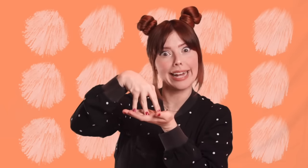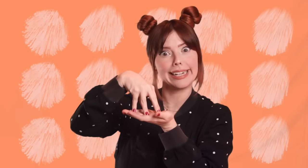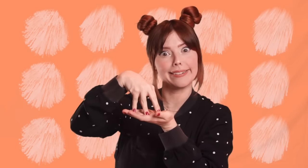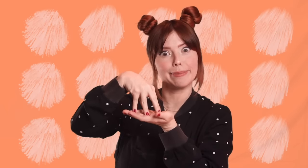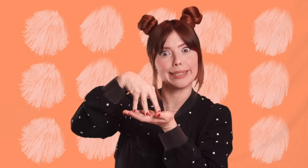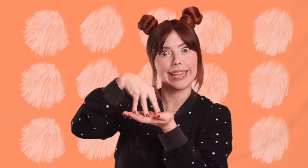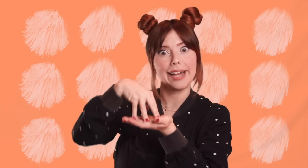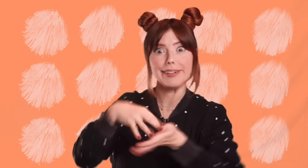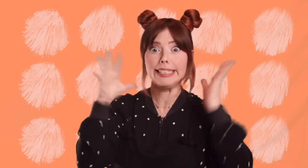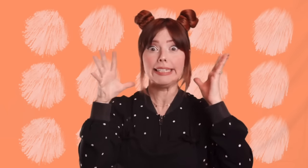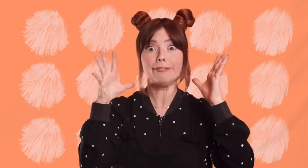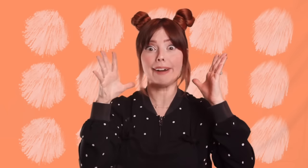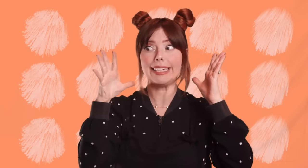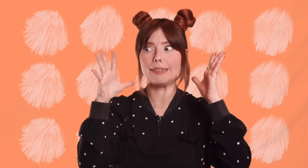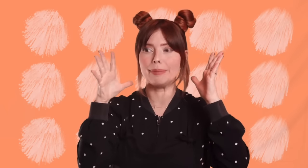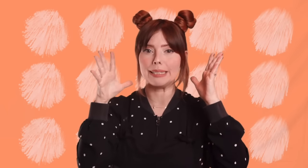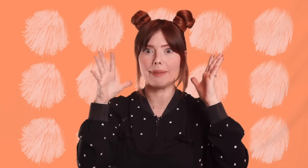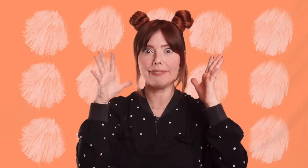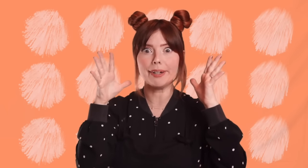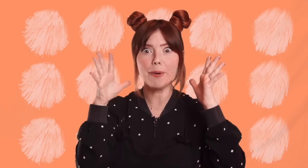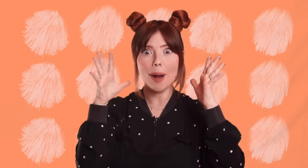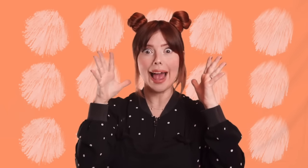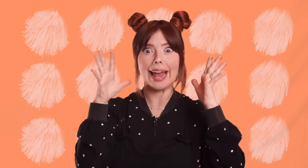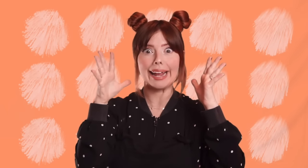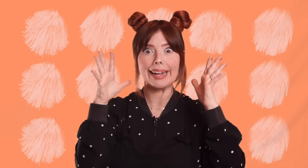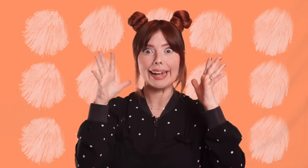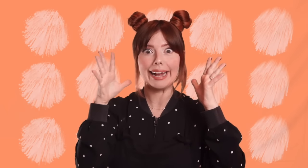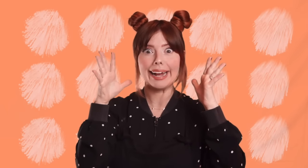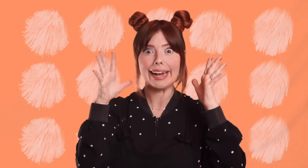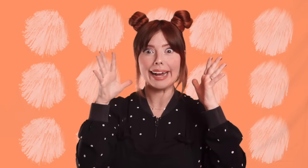down beside her and frightened Miss Muffet away.